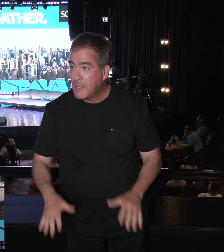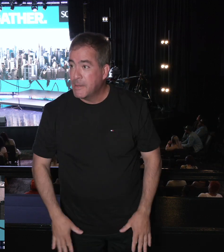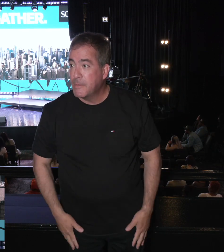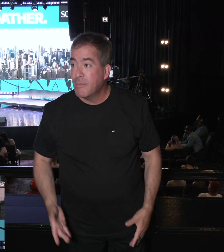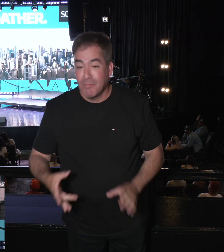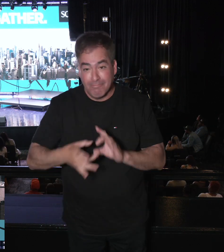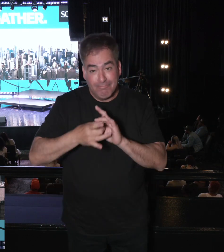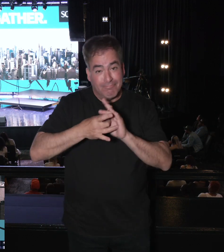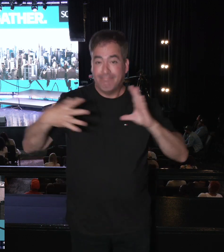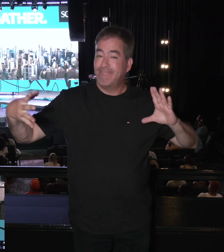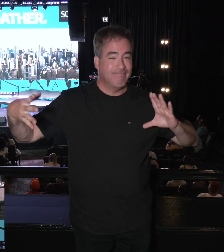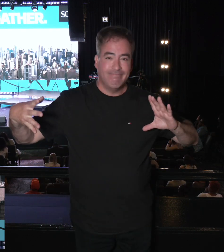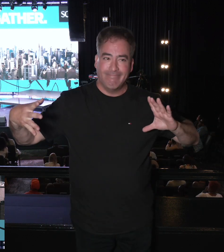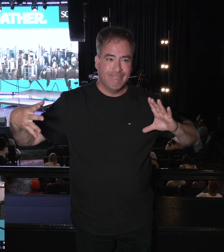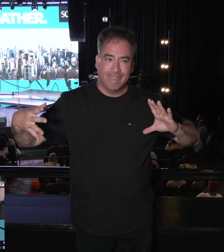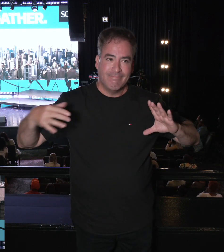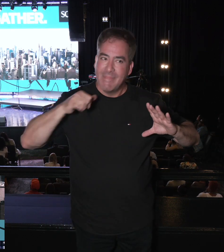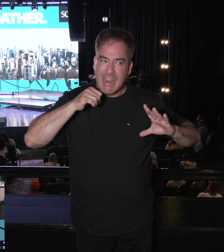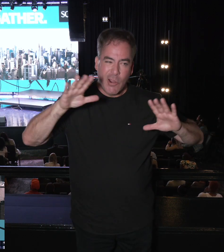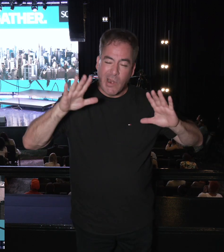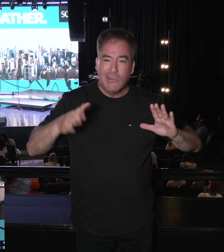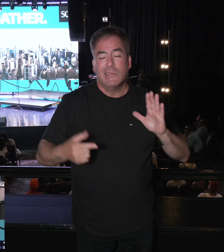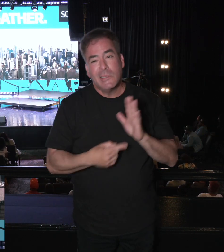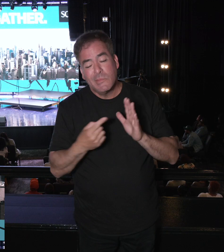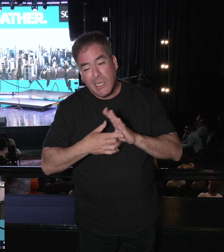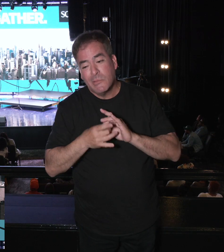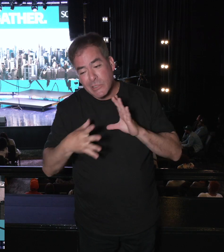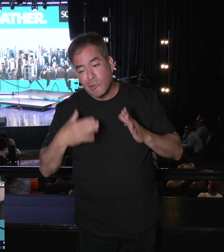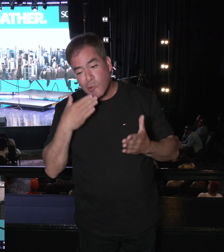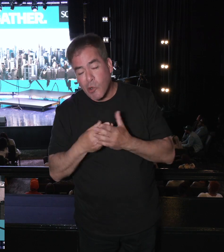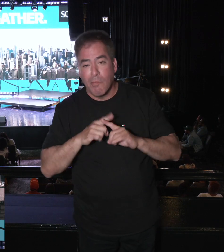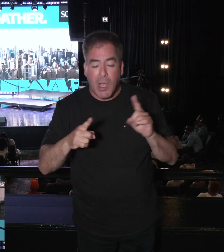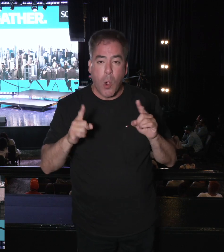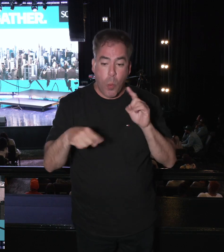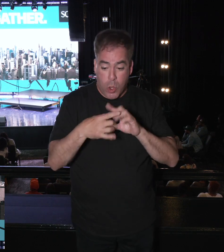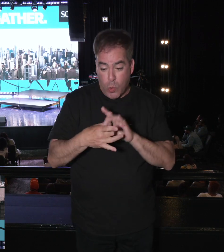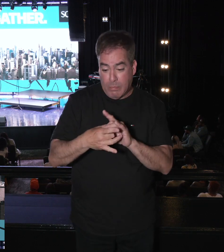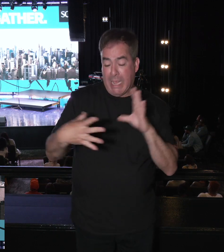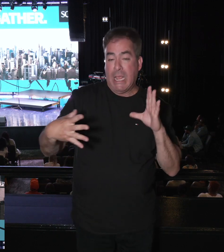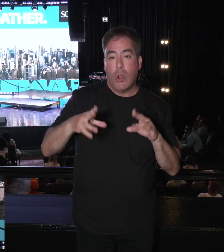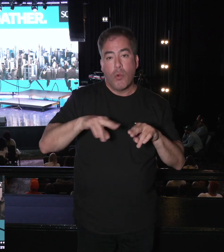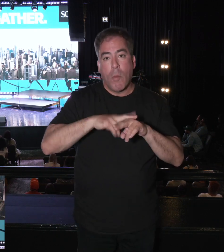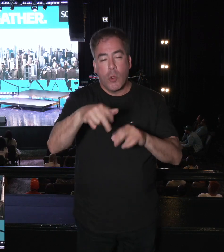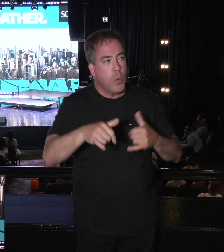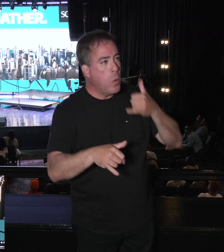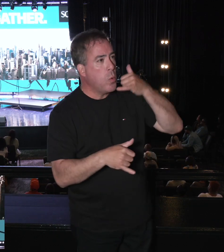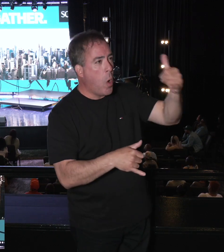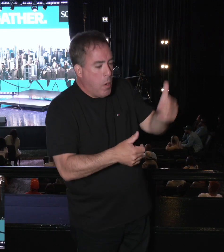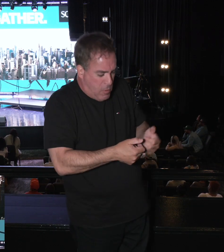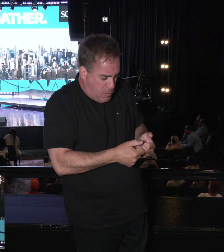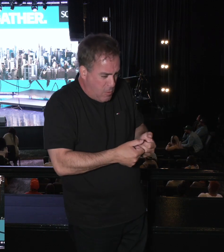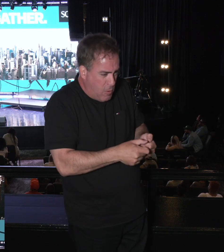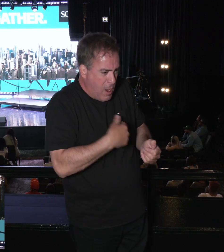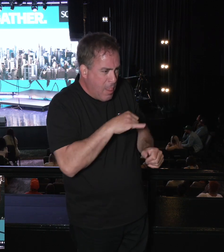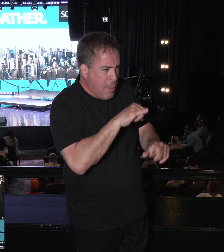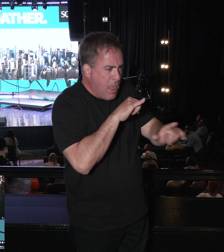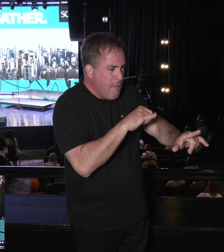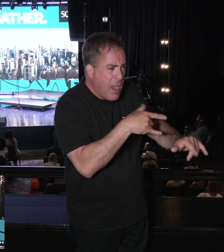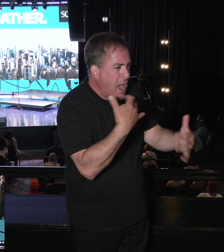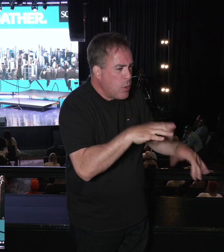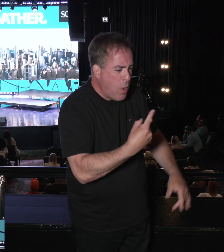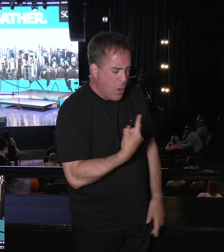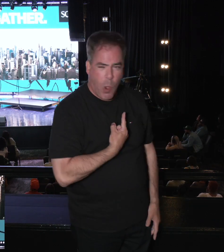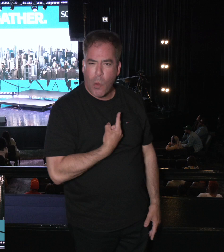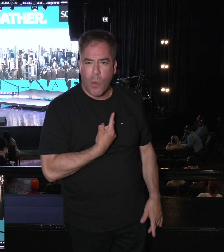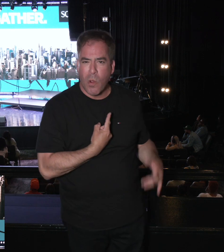Breakups are not so great. Sometimes breakups are great, but when you break up, usually you call somebody that you love, and because you don't want to